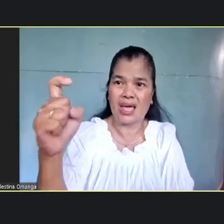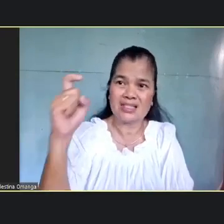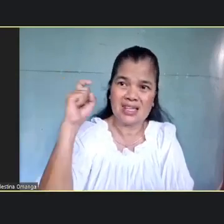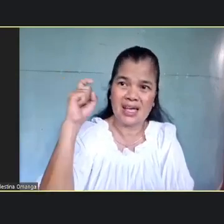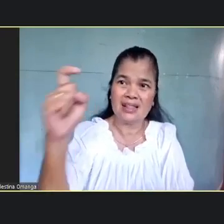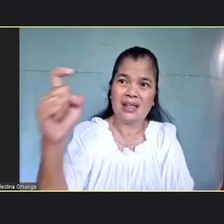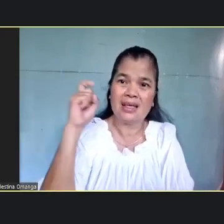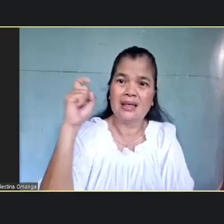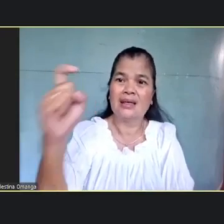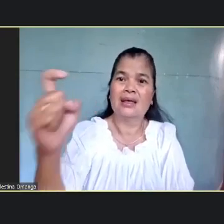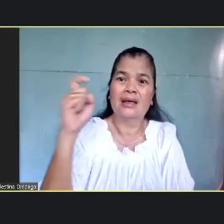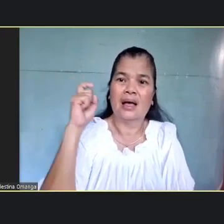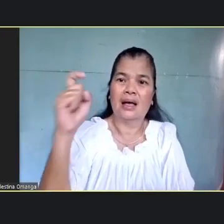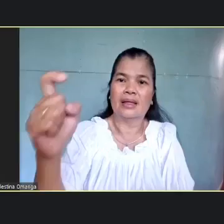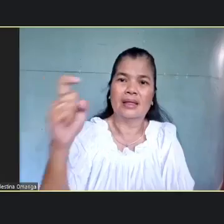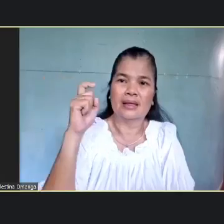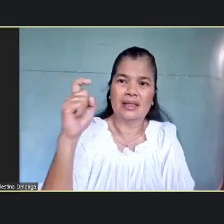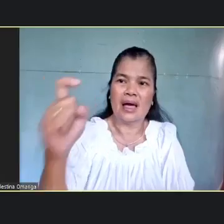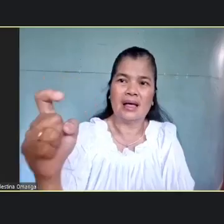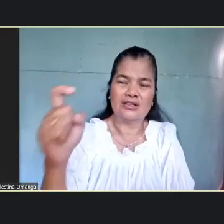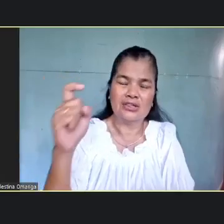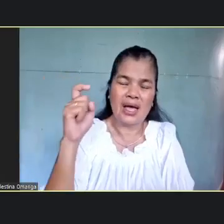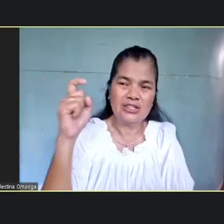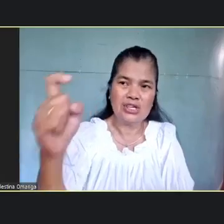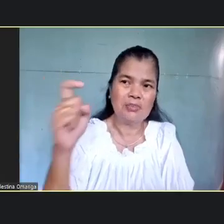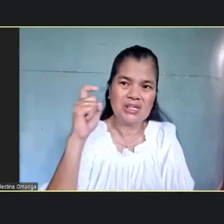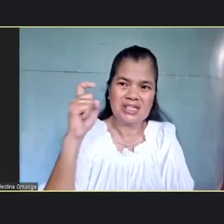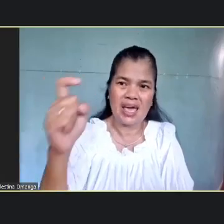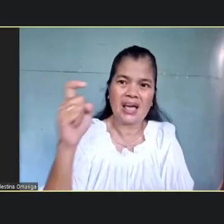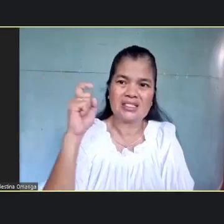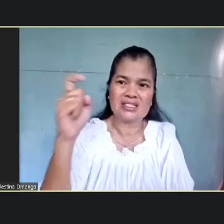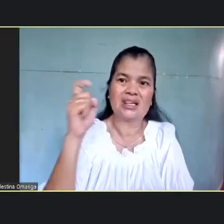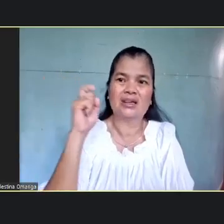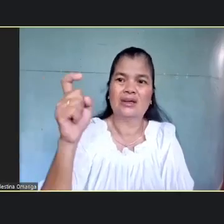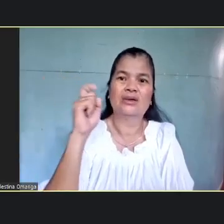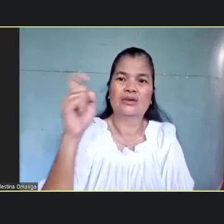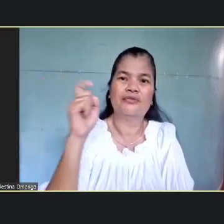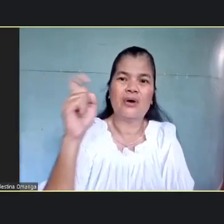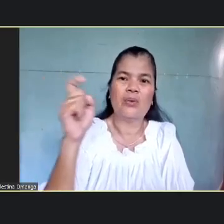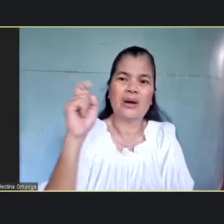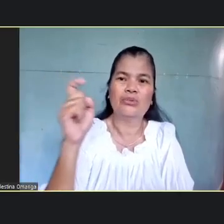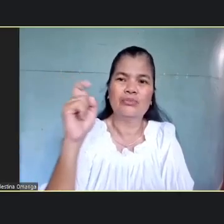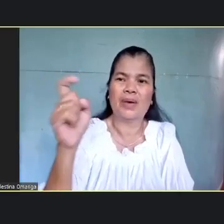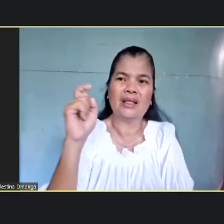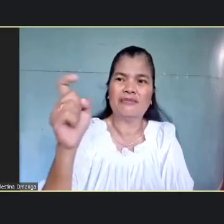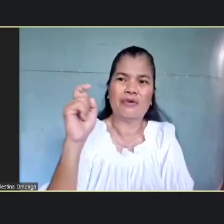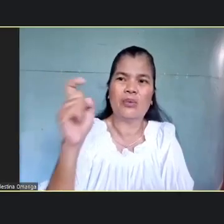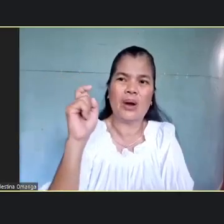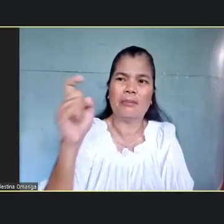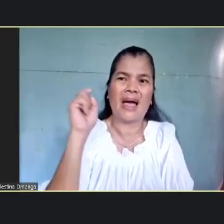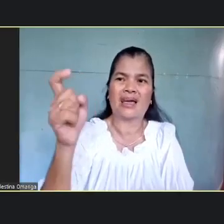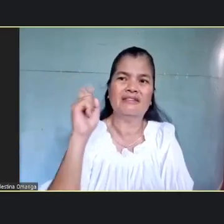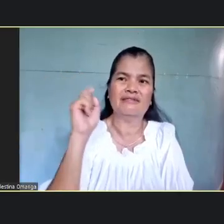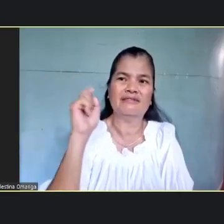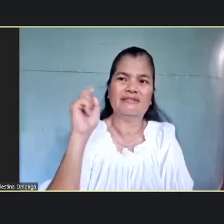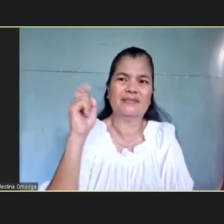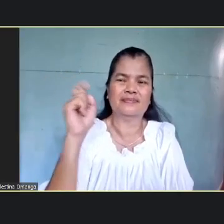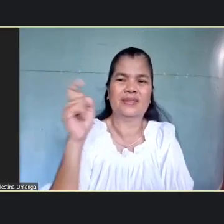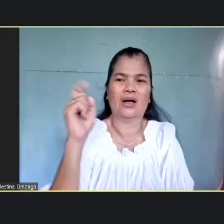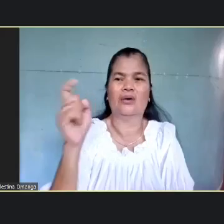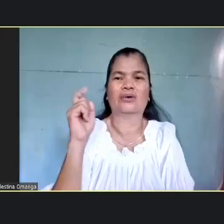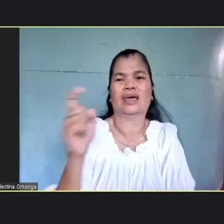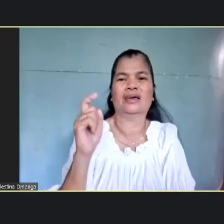variation with X hand. The hand shape is X, forward movement, forward, back and